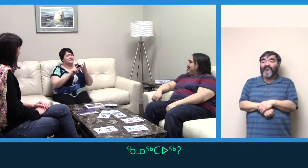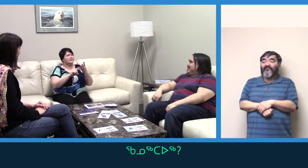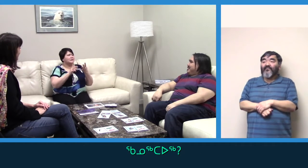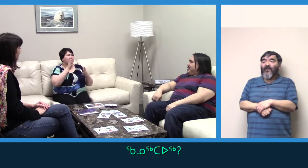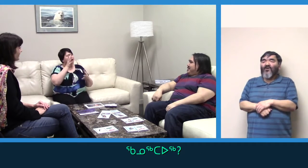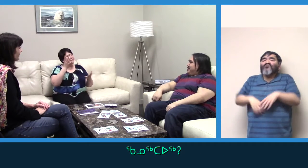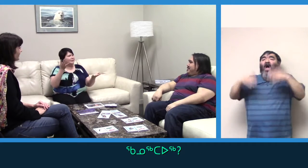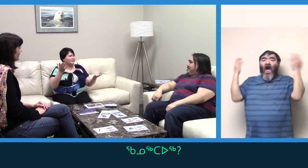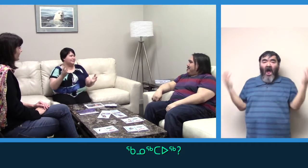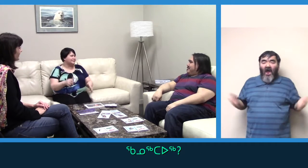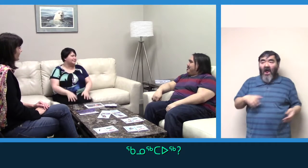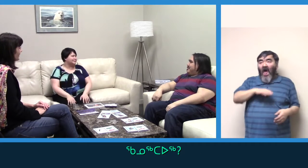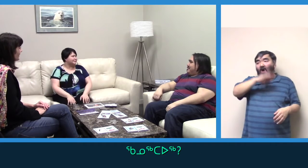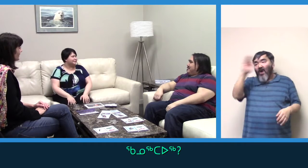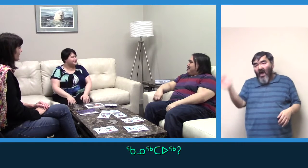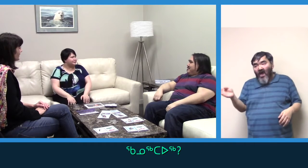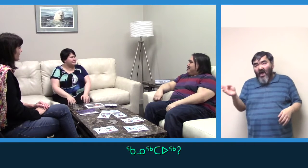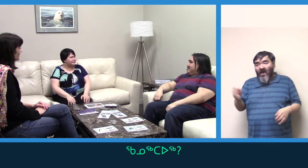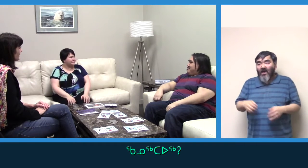else?